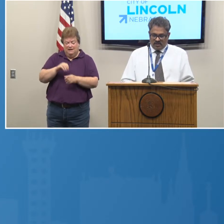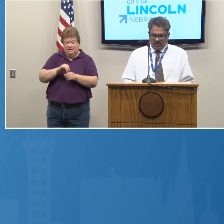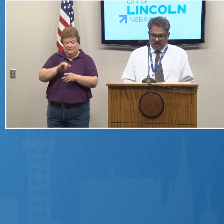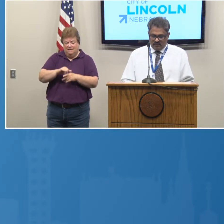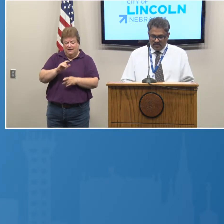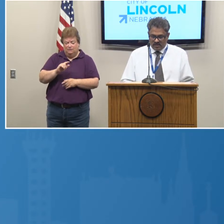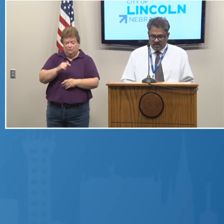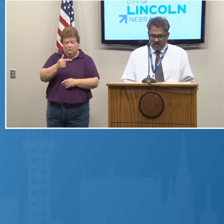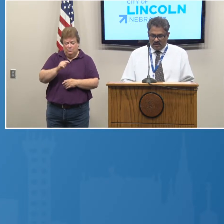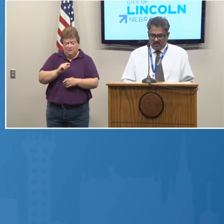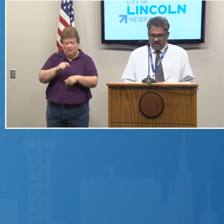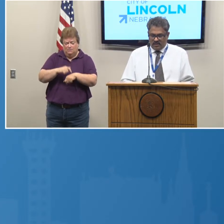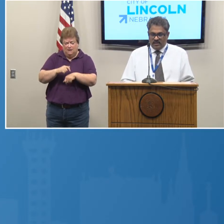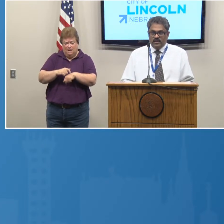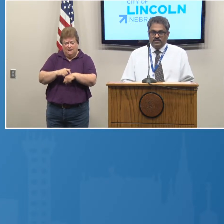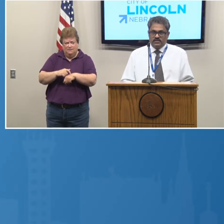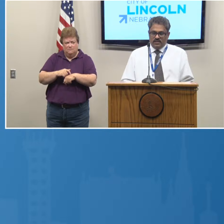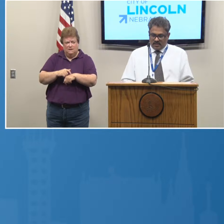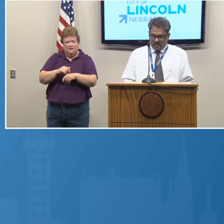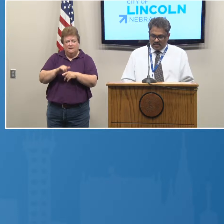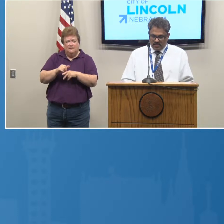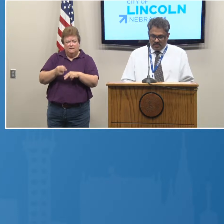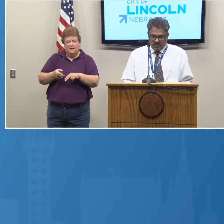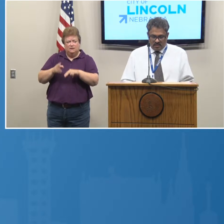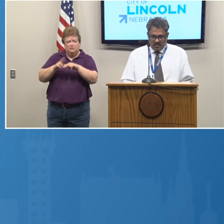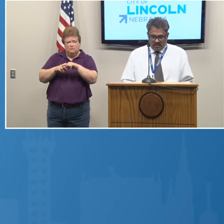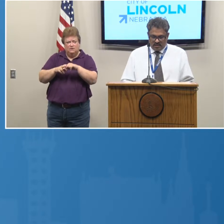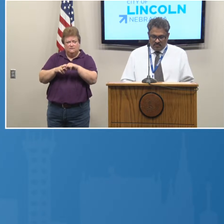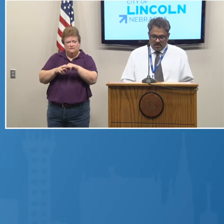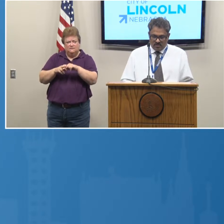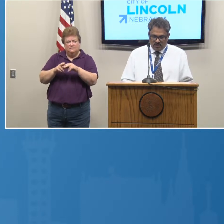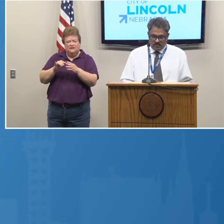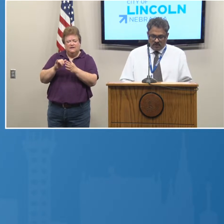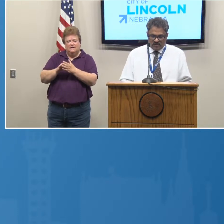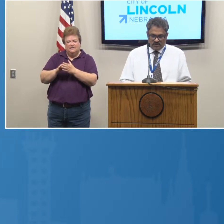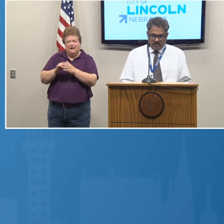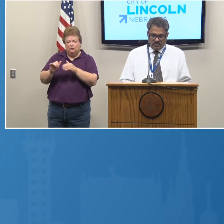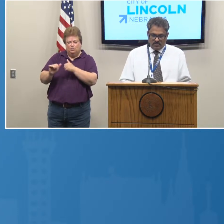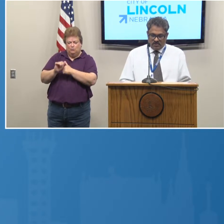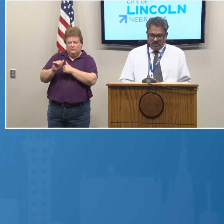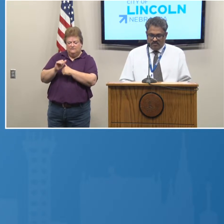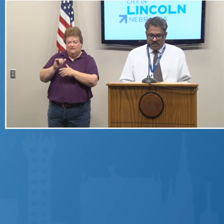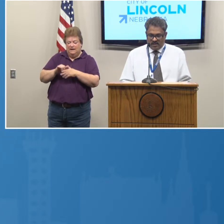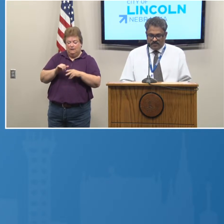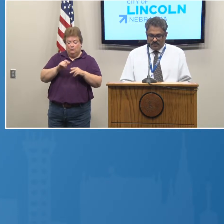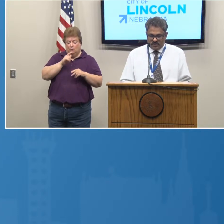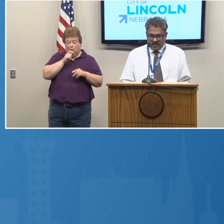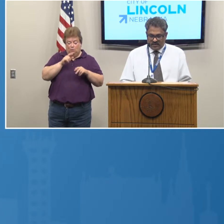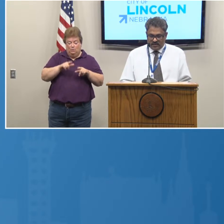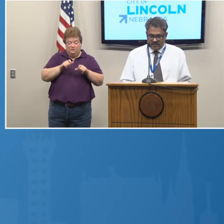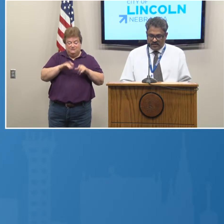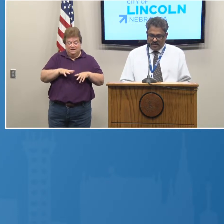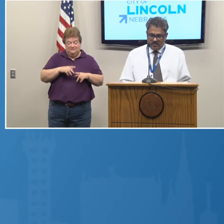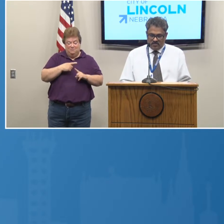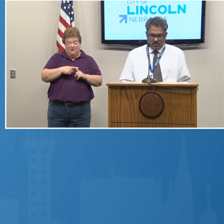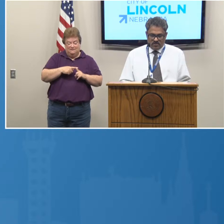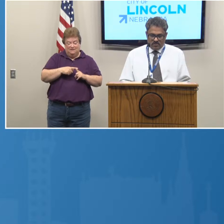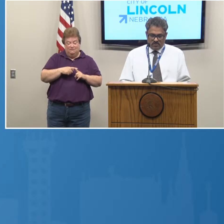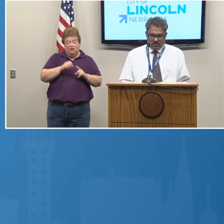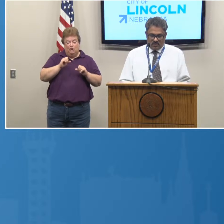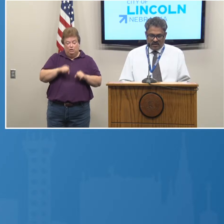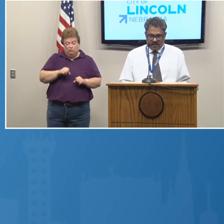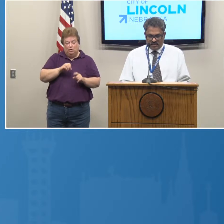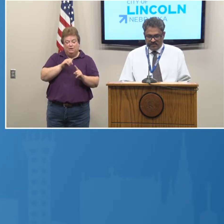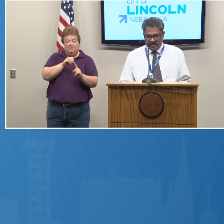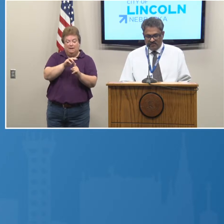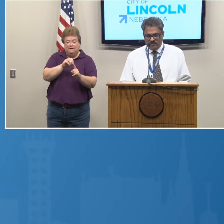exceeds 48 hours, that increases the risk that someone who is positive may expose others, and to those